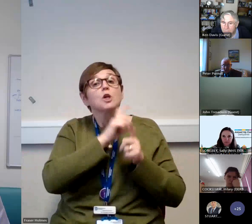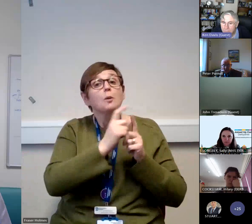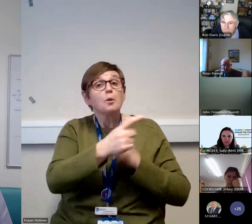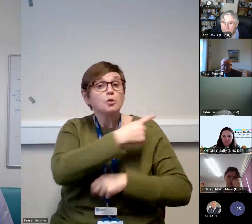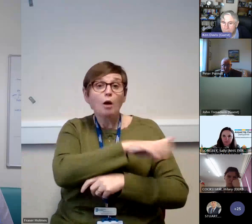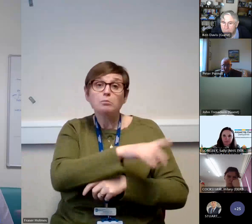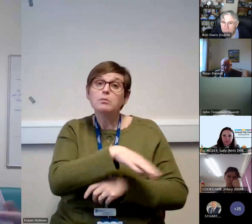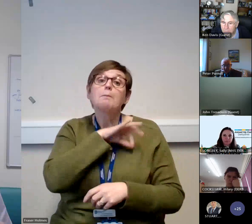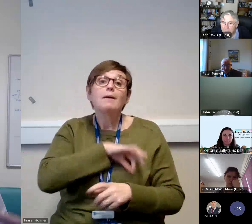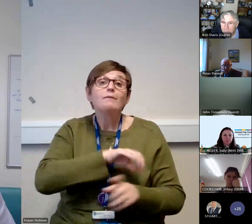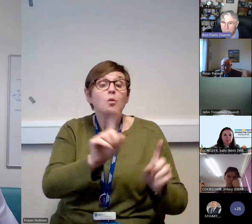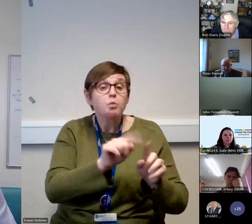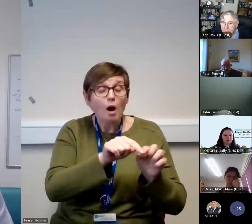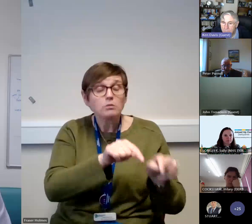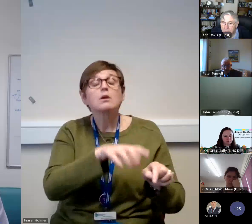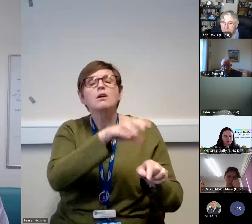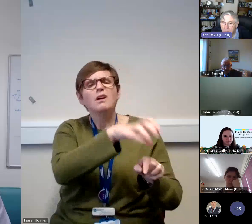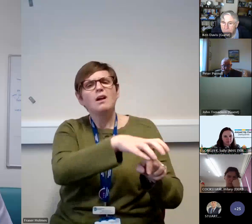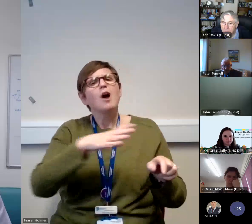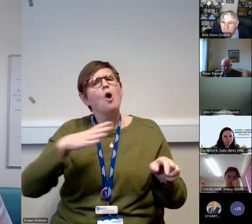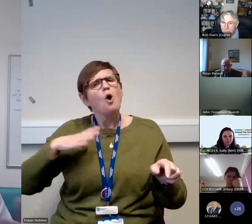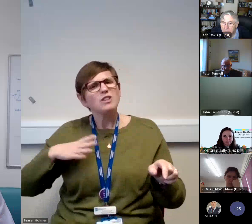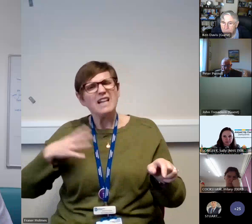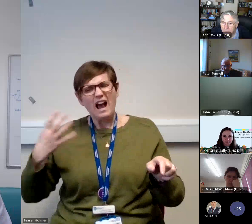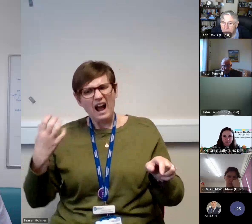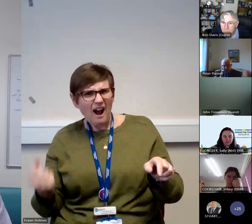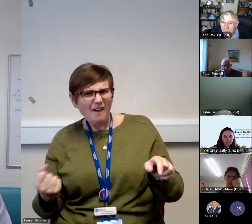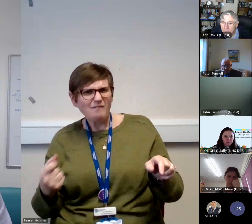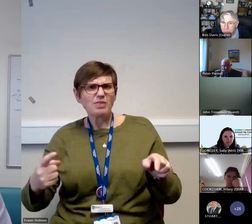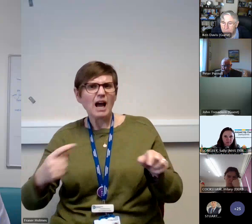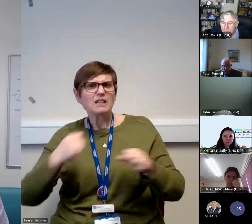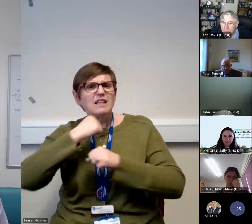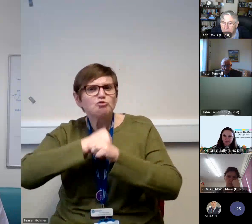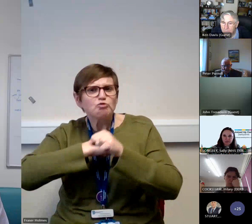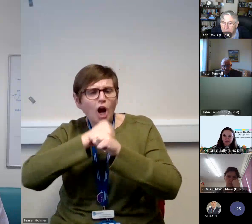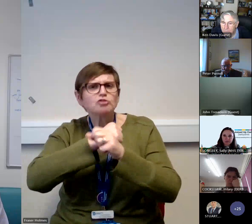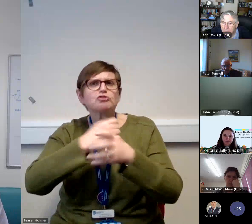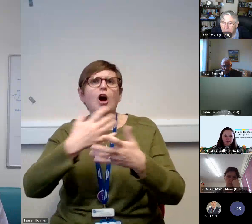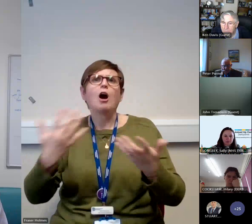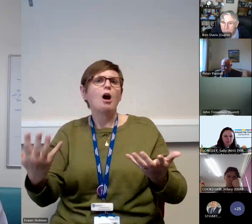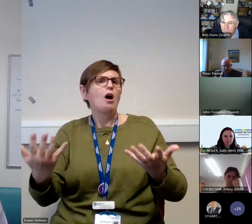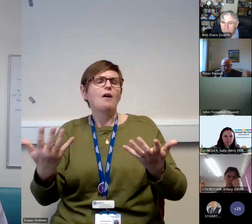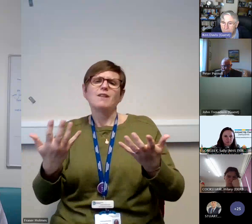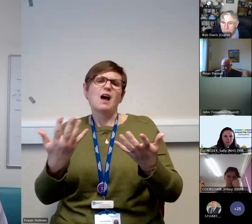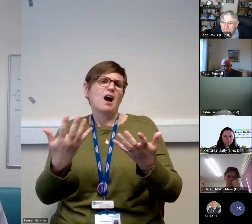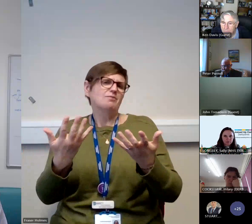site is that sort of existing infrastructure of